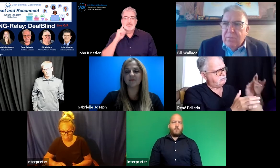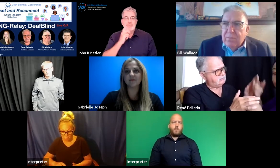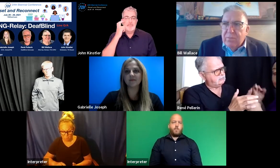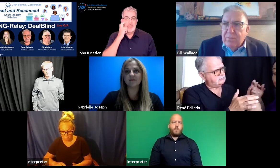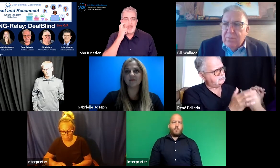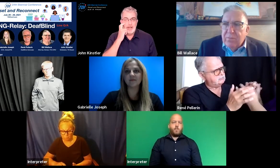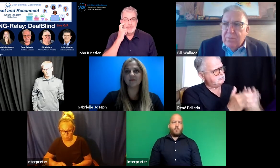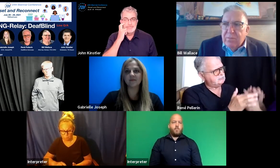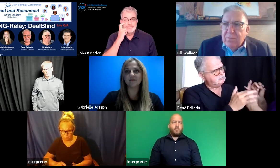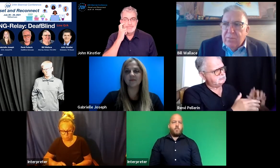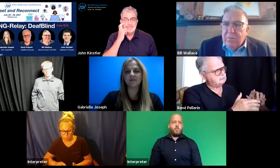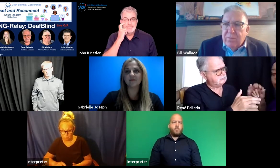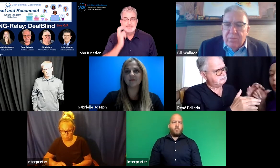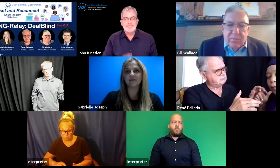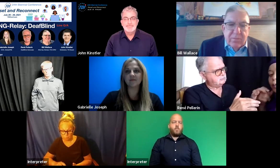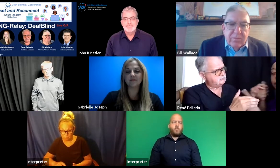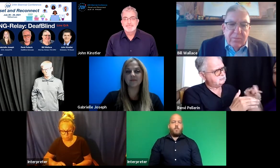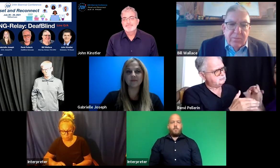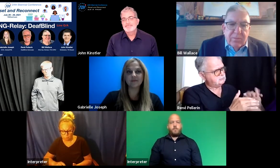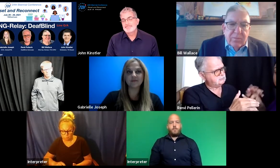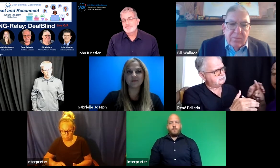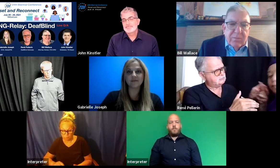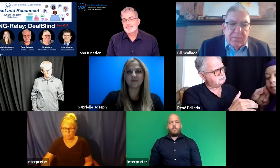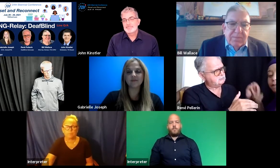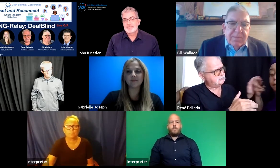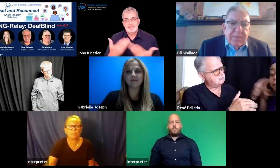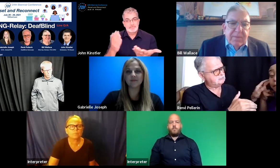accessibility and for those individuals who are deaf and blind?